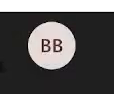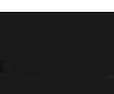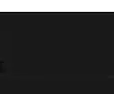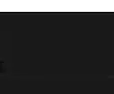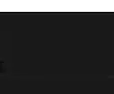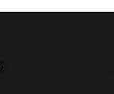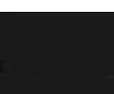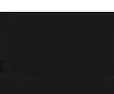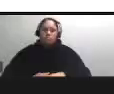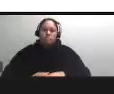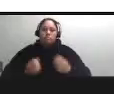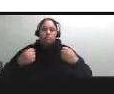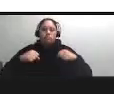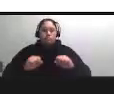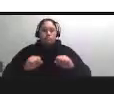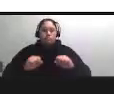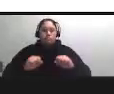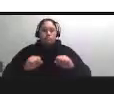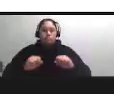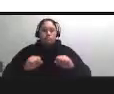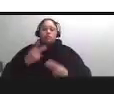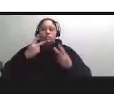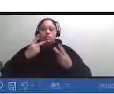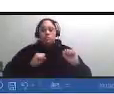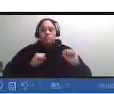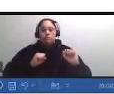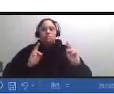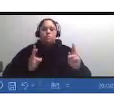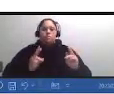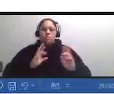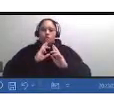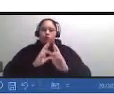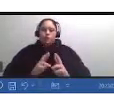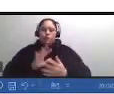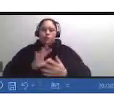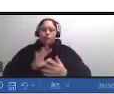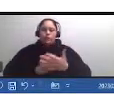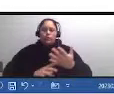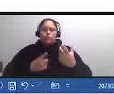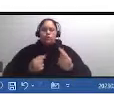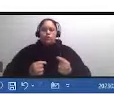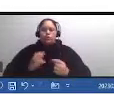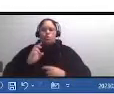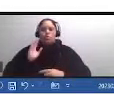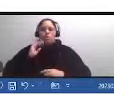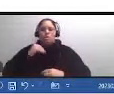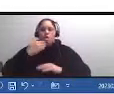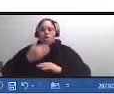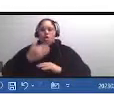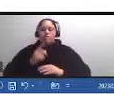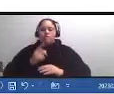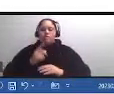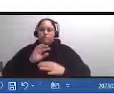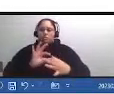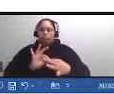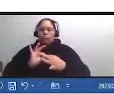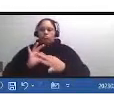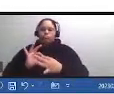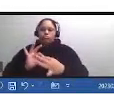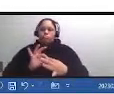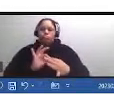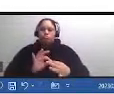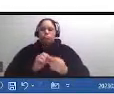There we go, Chair. Chair, so this is just our normal report that we do after each and every engagement with